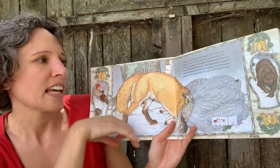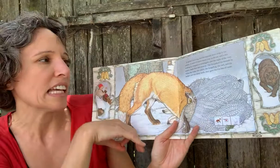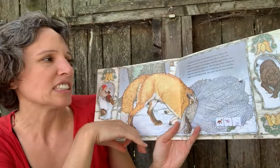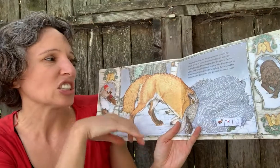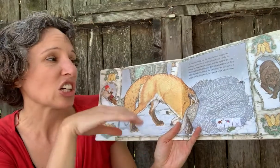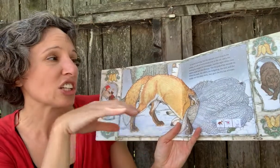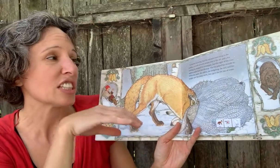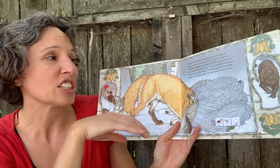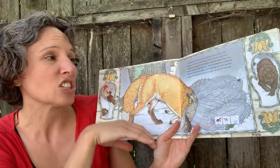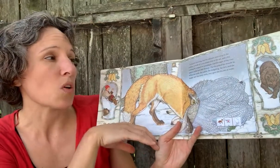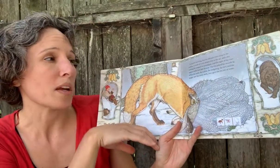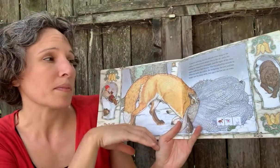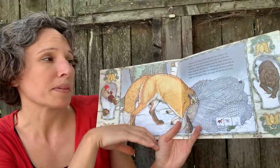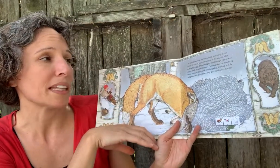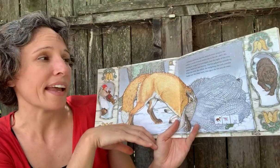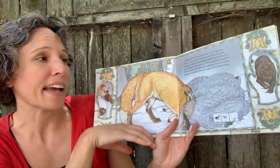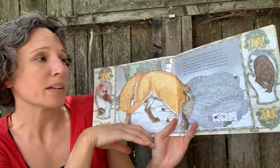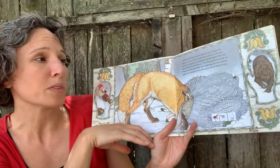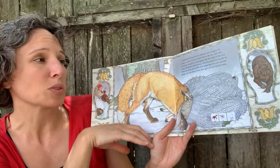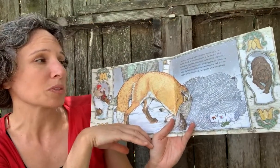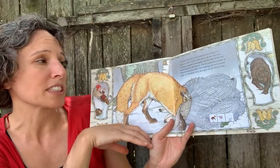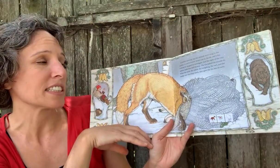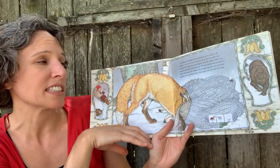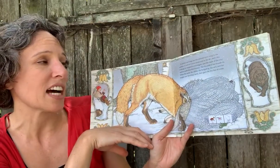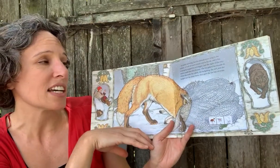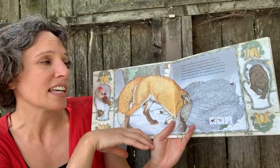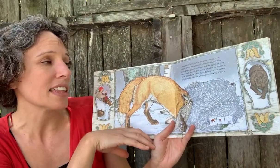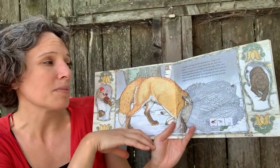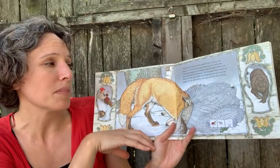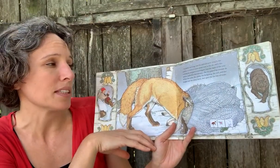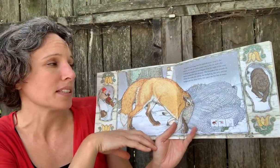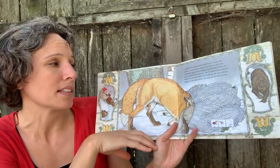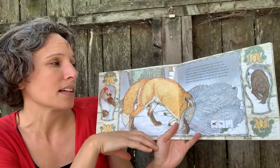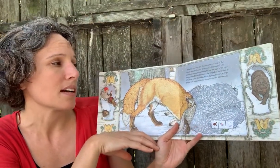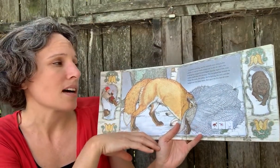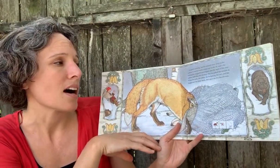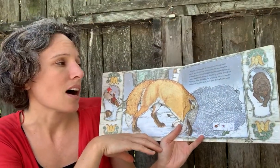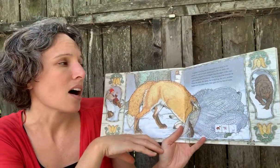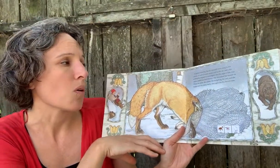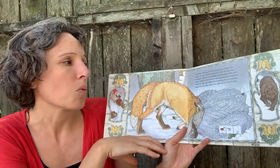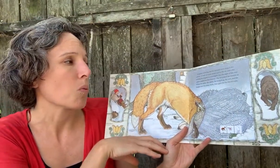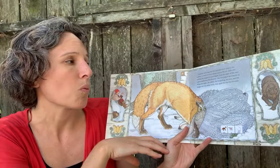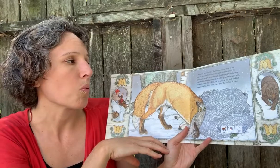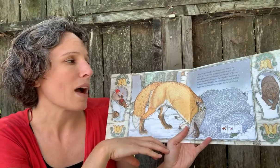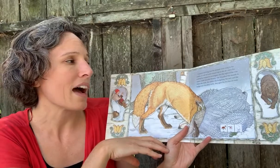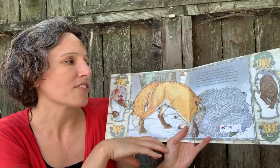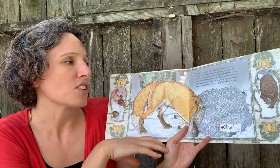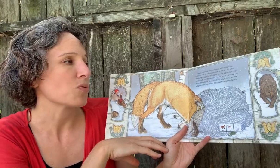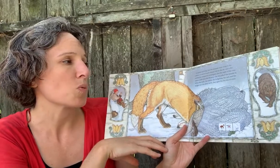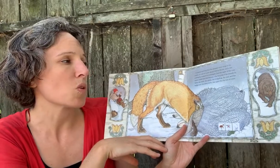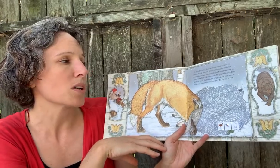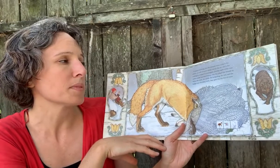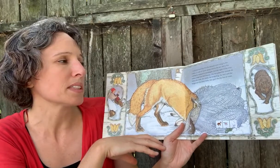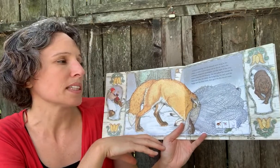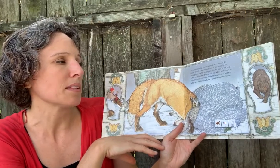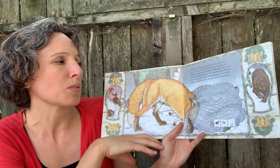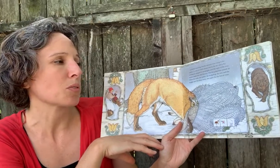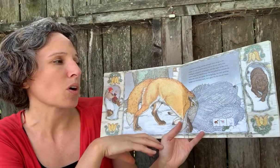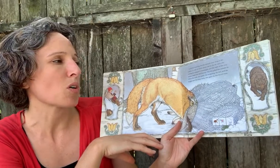It started snowing, but the animals were snug in the mitten. A waft of warm steam rose